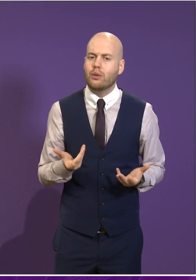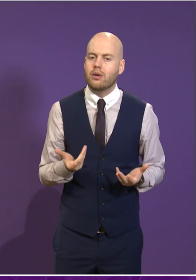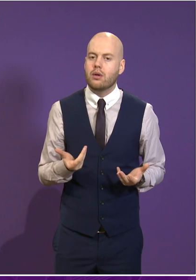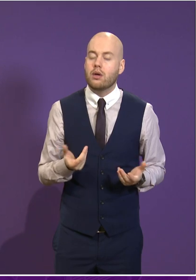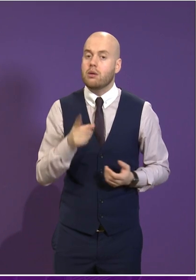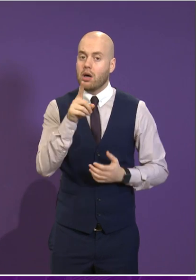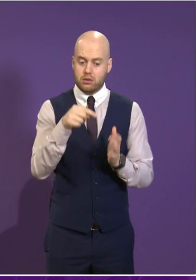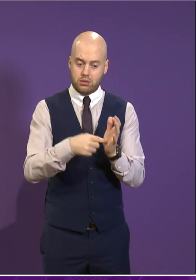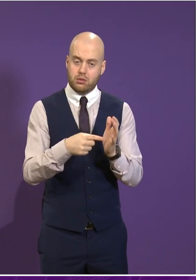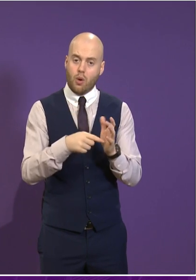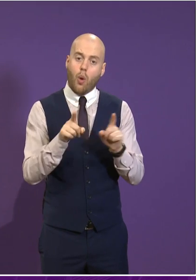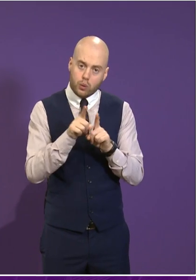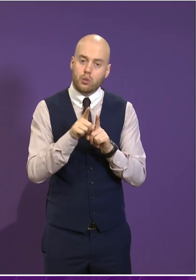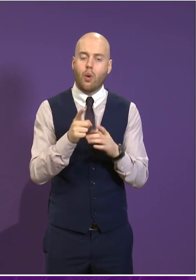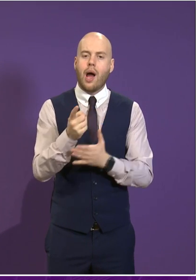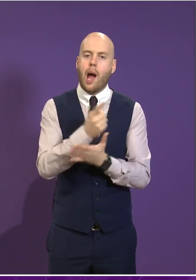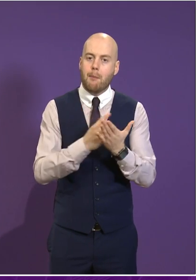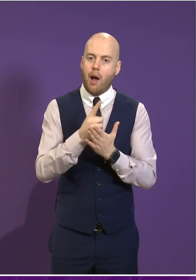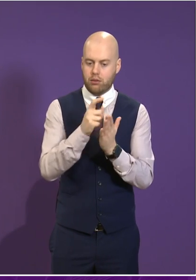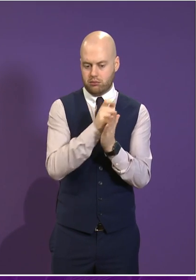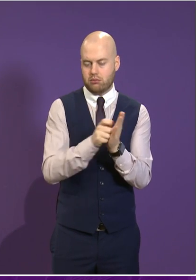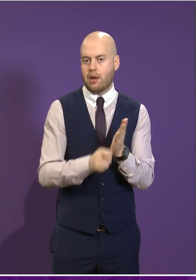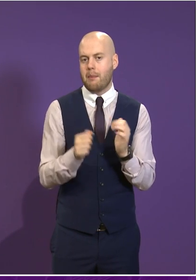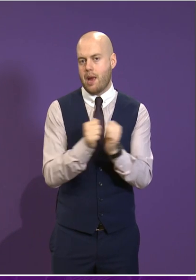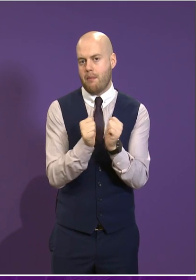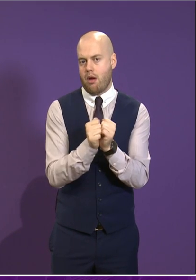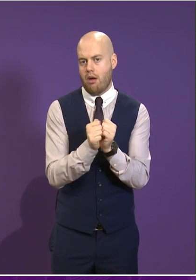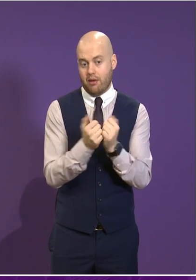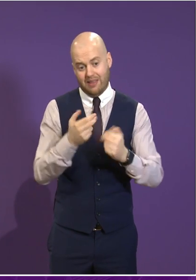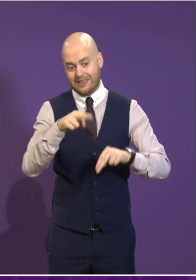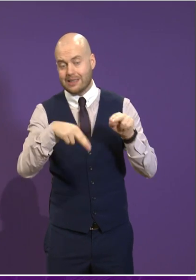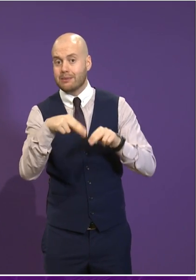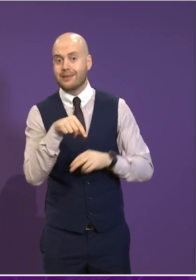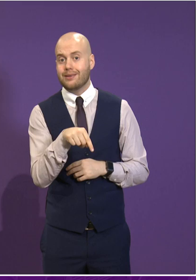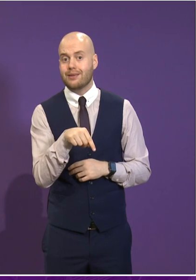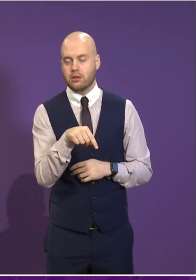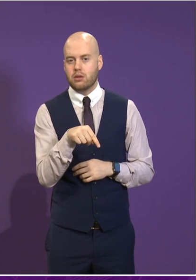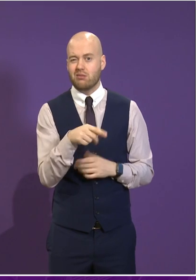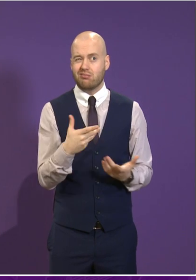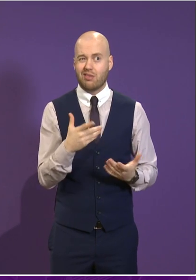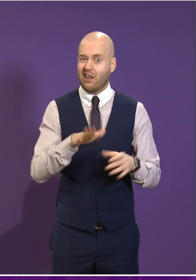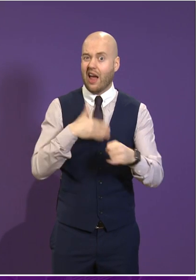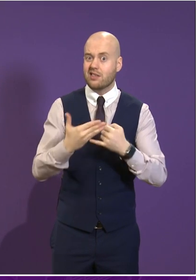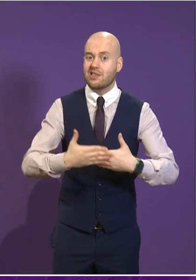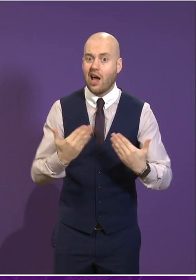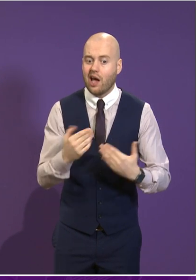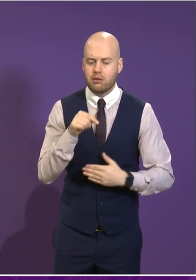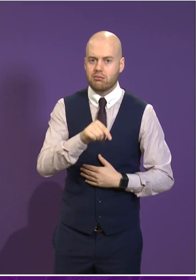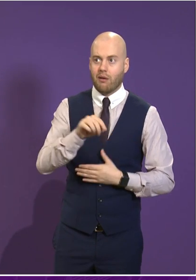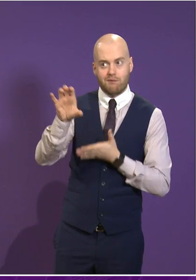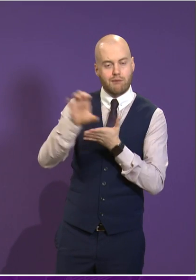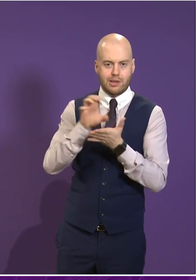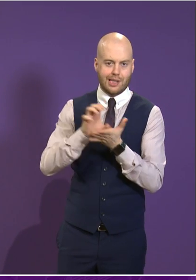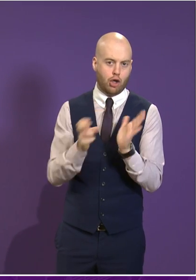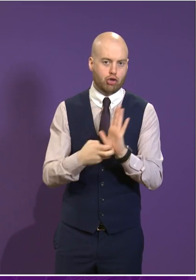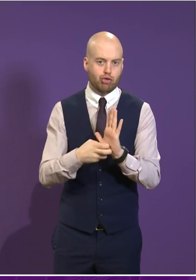the written piece of paper and the assessment of how well they're doing against it. And that is, you know, in its essence, a funding contract with the institution. But